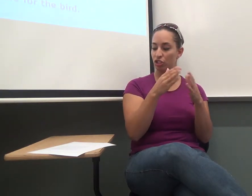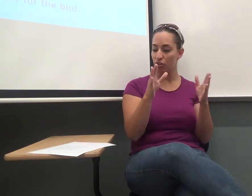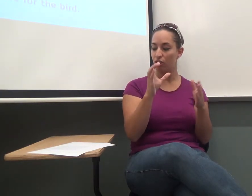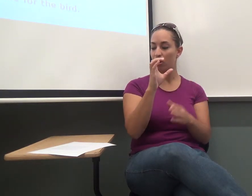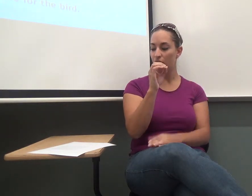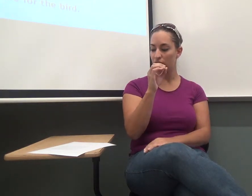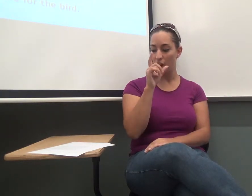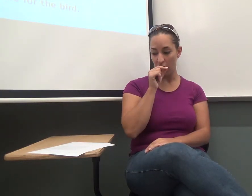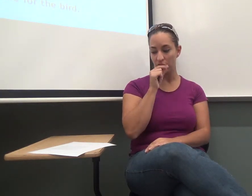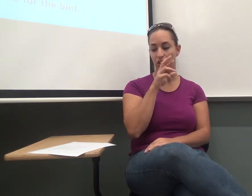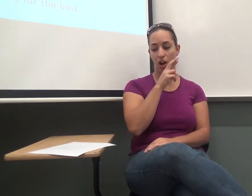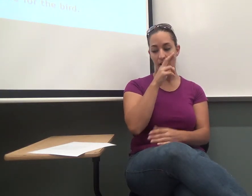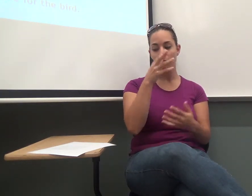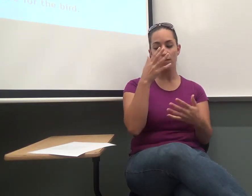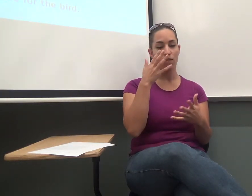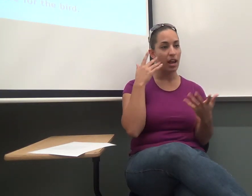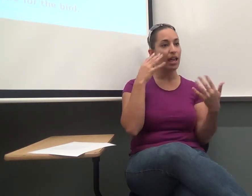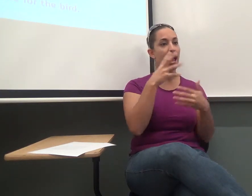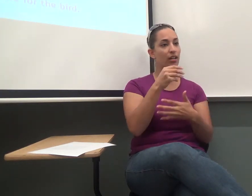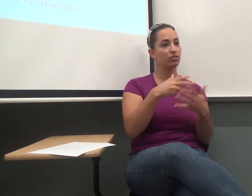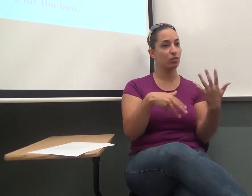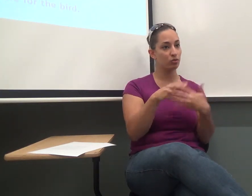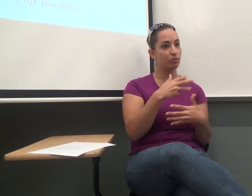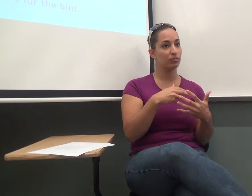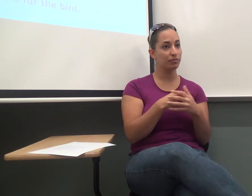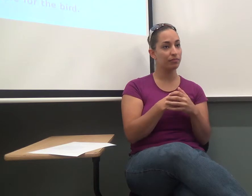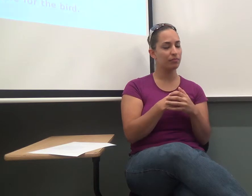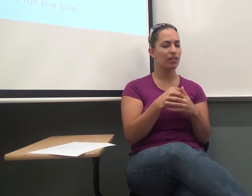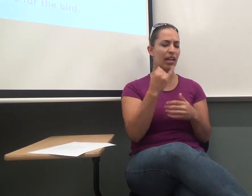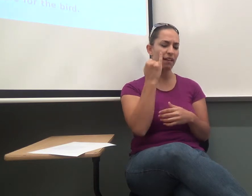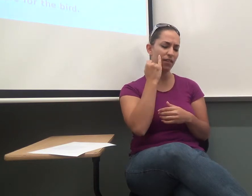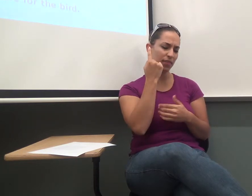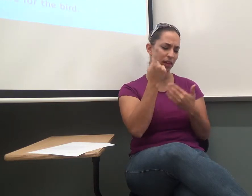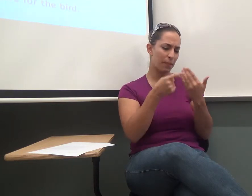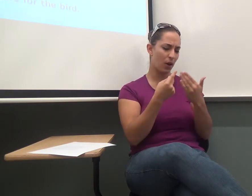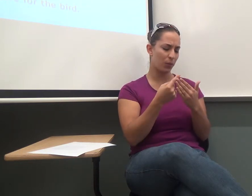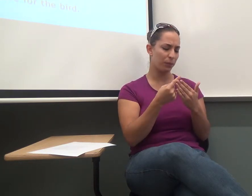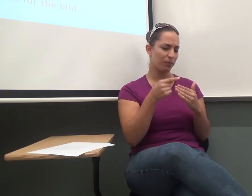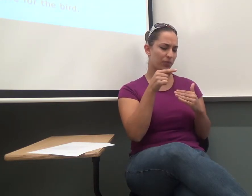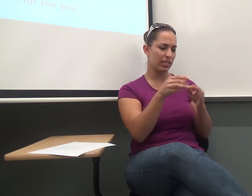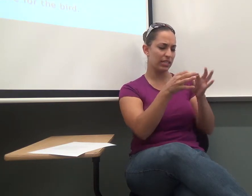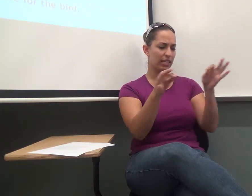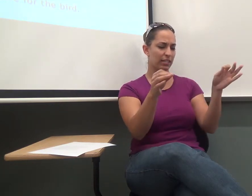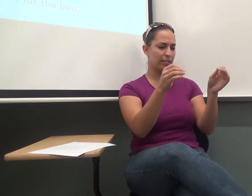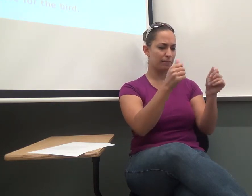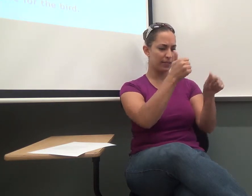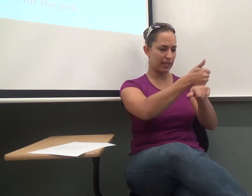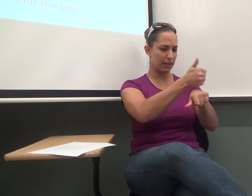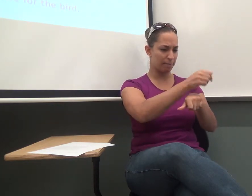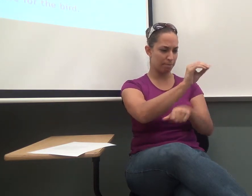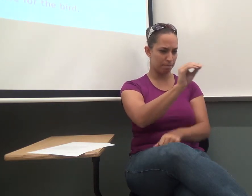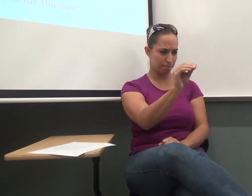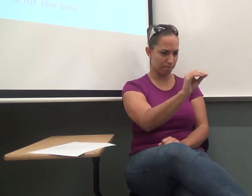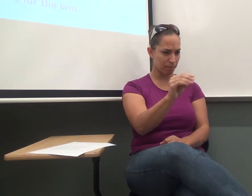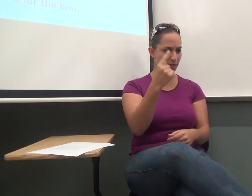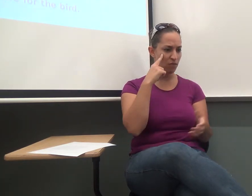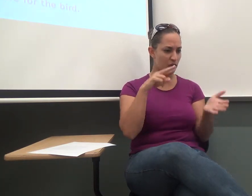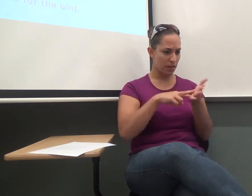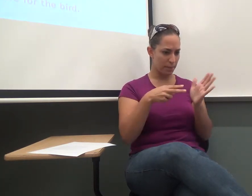if I think about how this sentence is put together for its meaning, it makes a difference all of a sudden as to which words